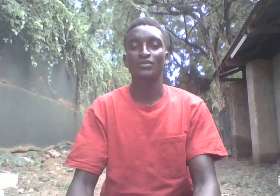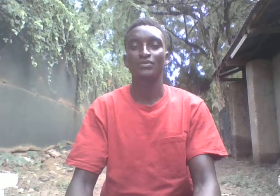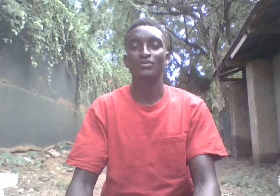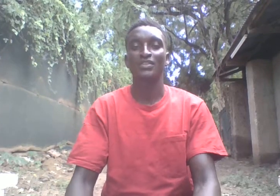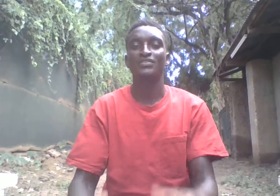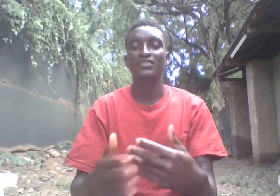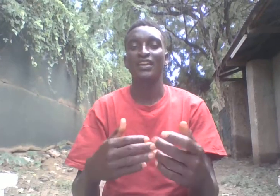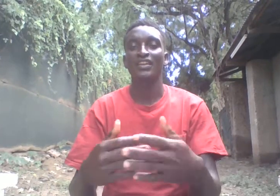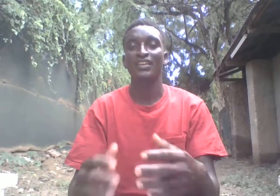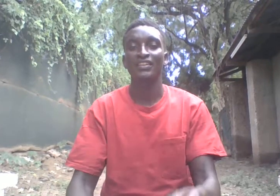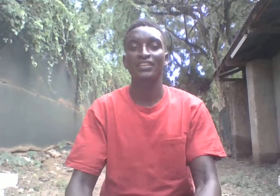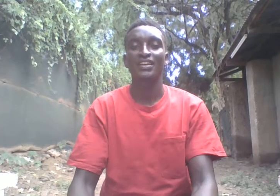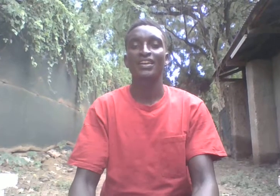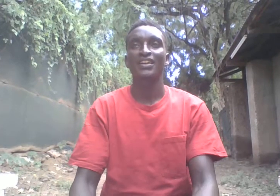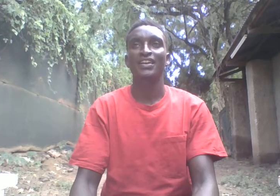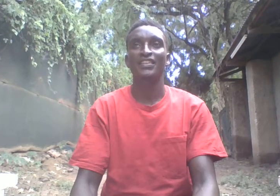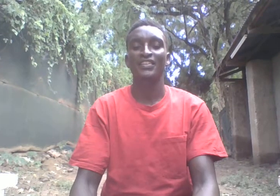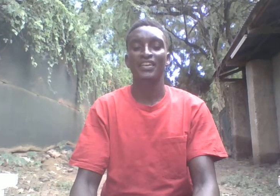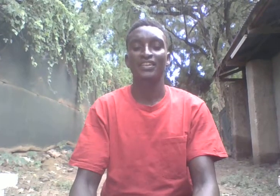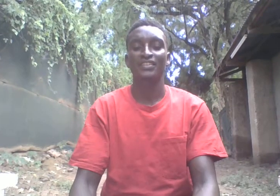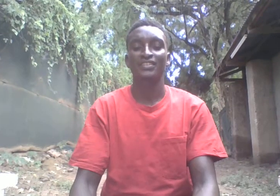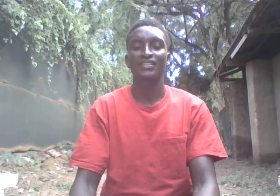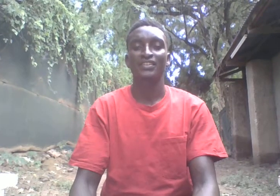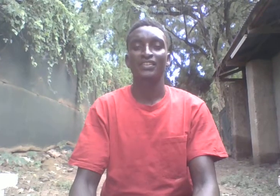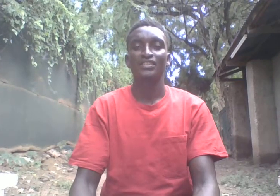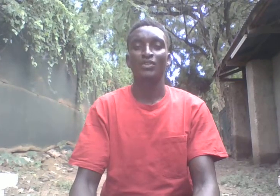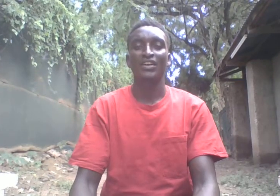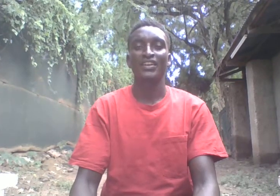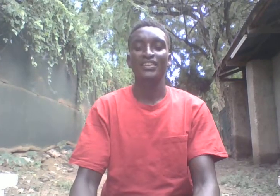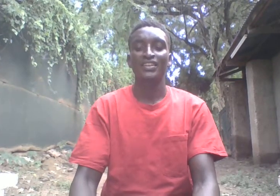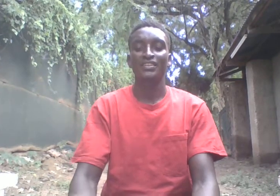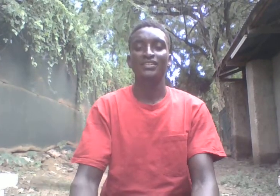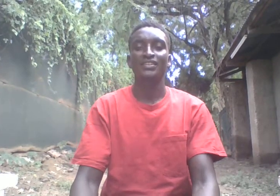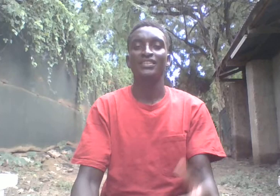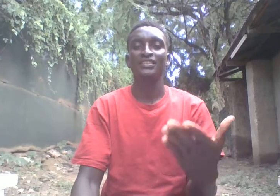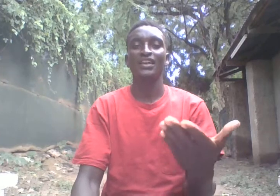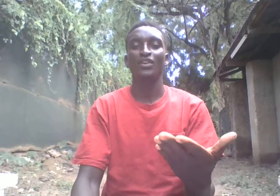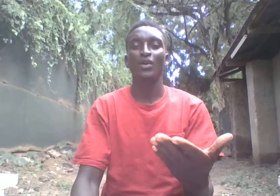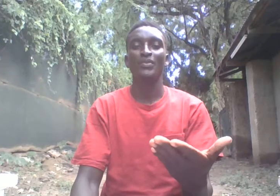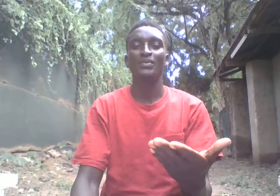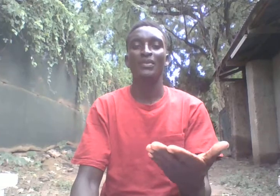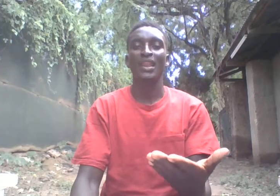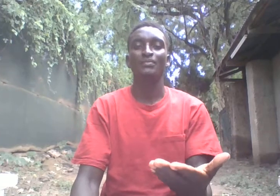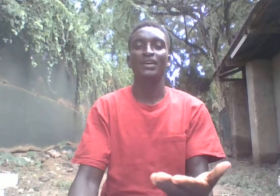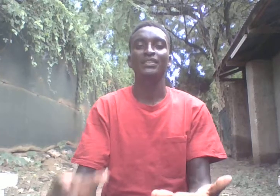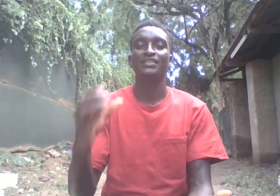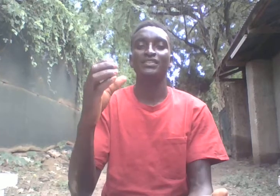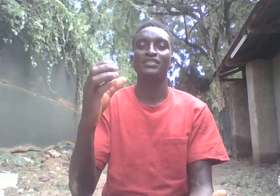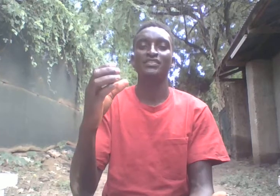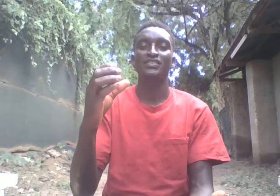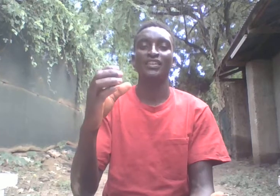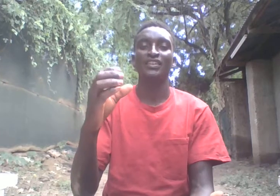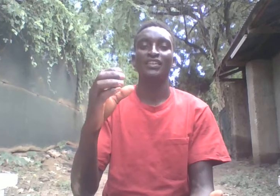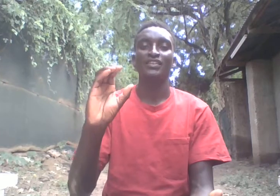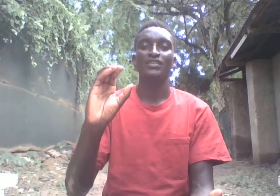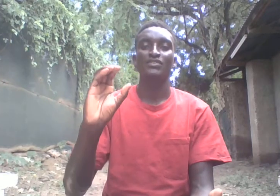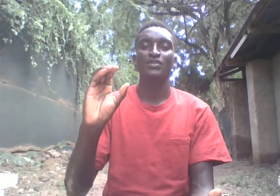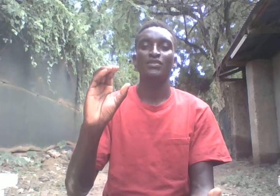with signing career. So career, this is an open palm and this is C. So you